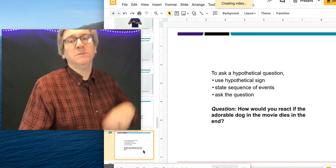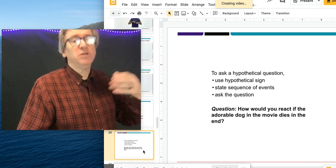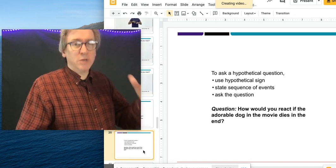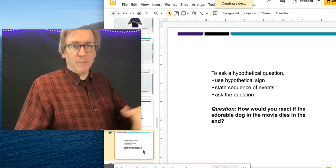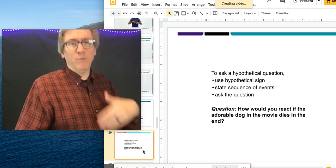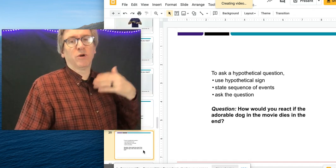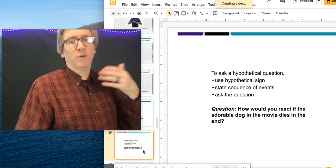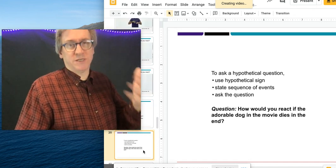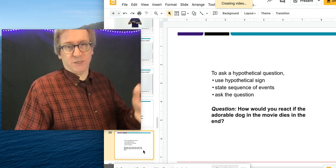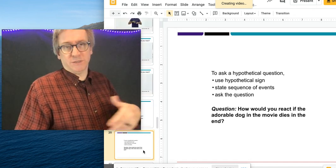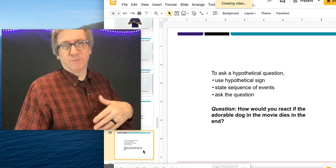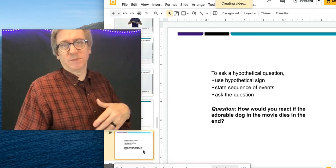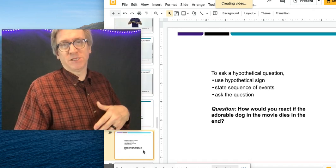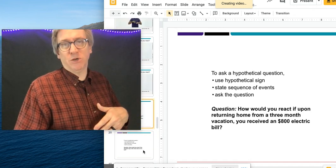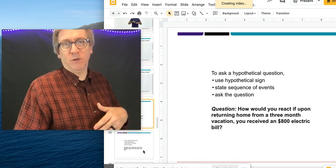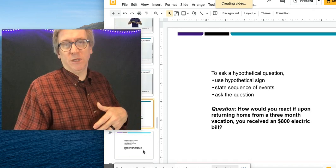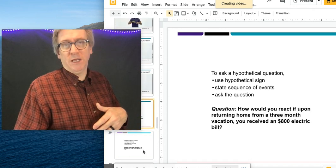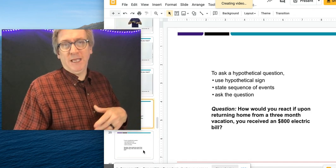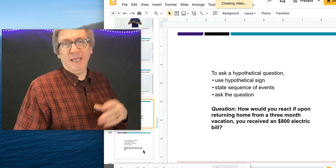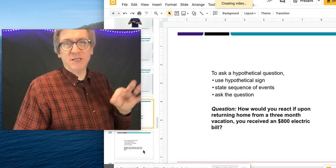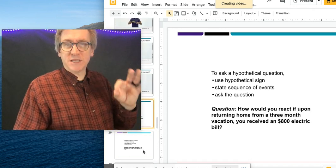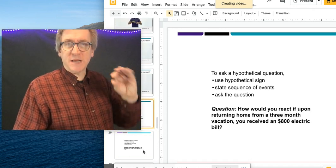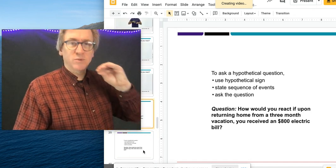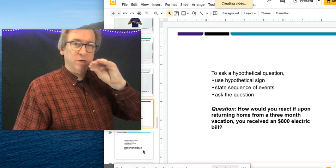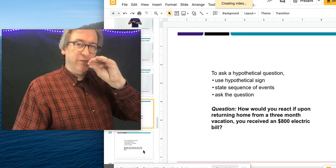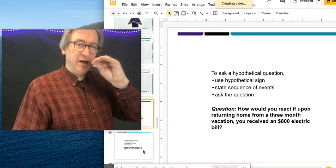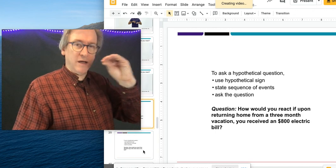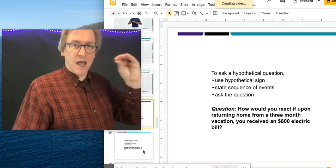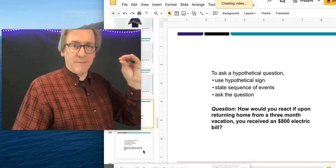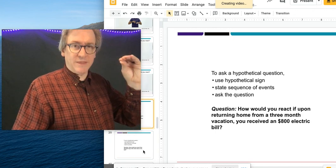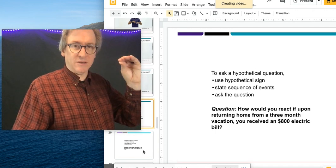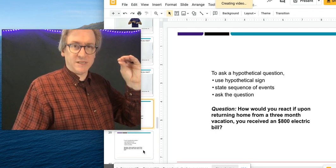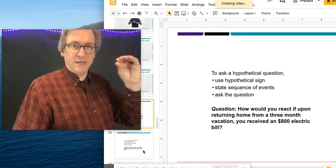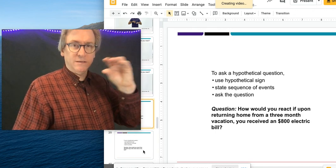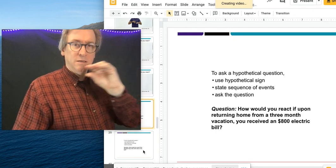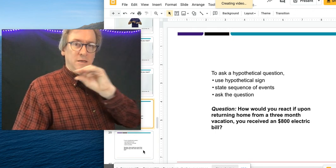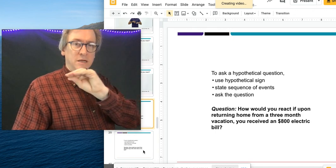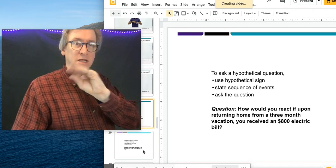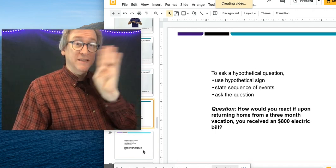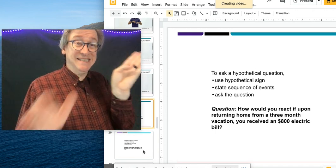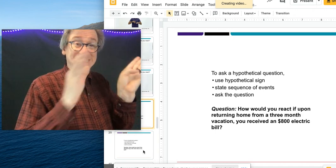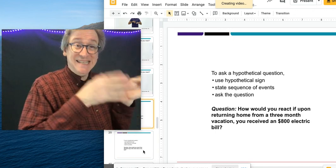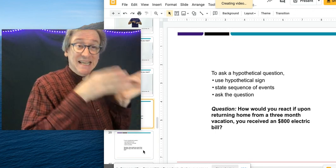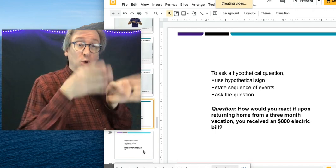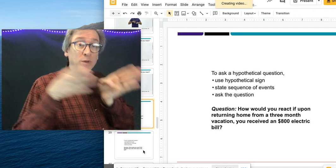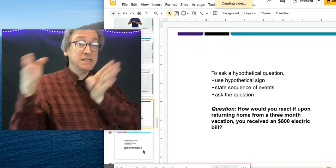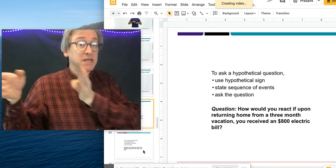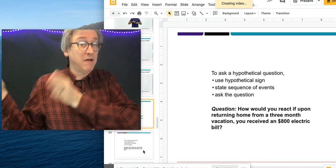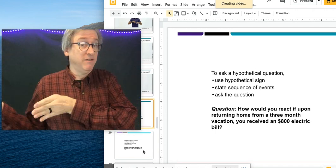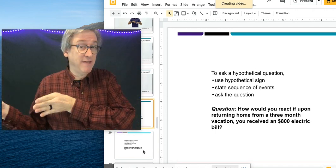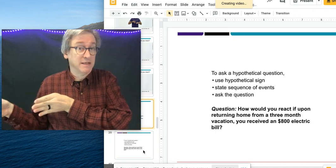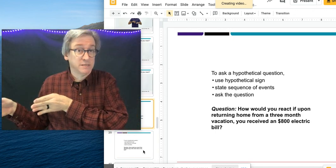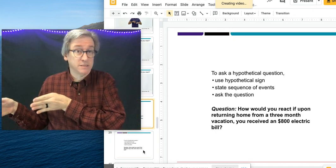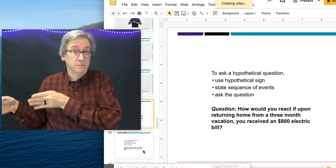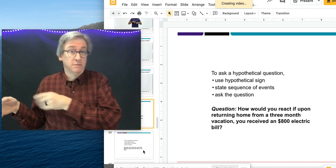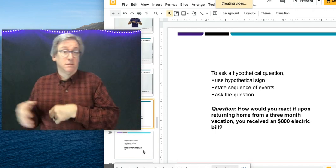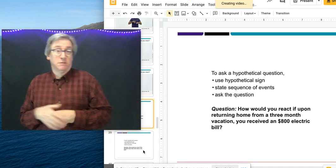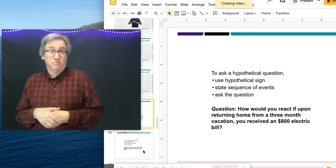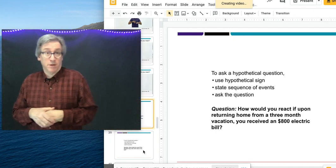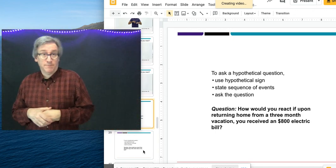So a couple more questions. So each of the times we're giving a hypothetical sign, The sequence of